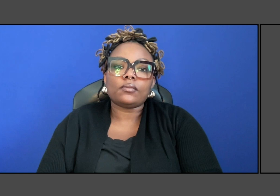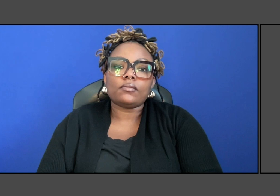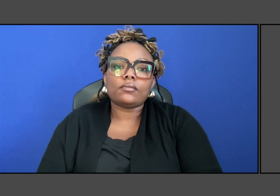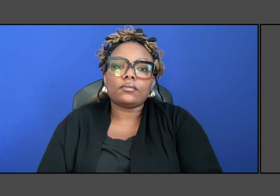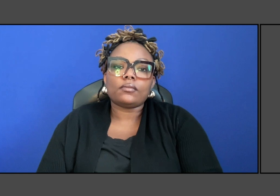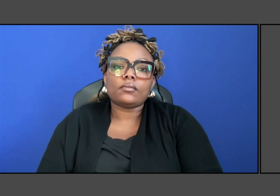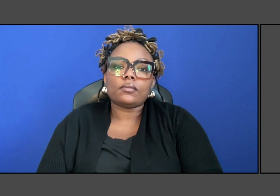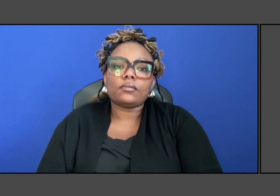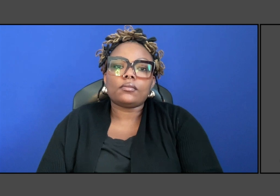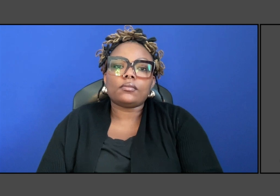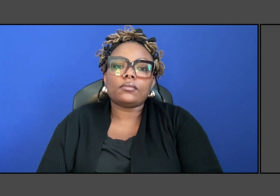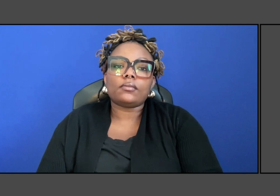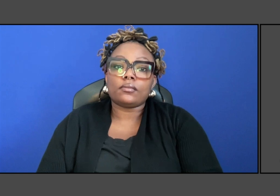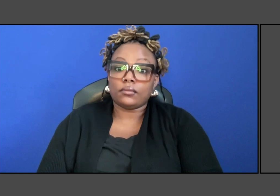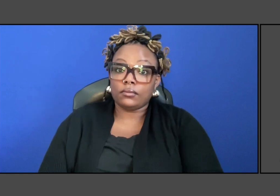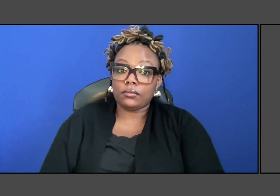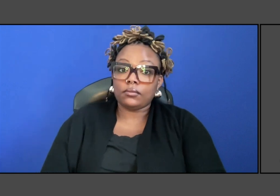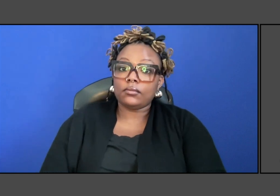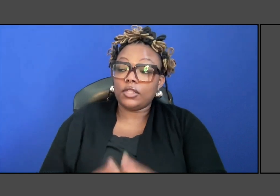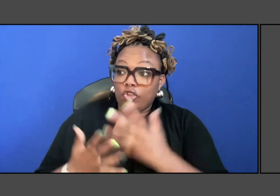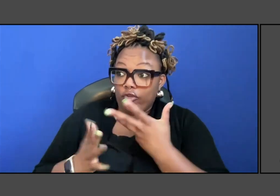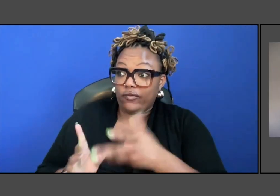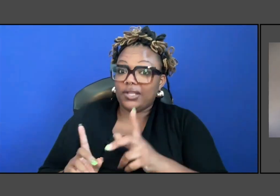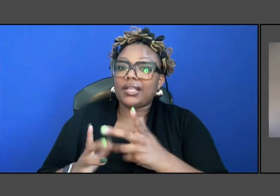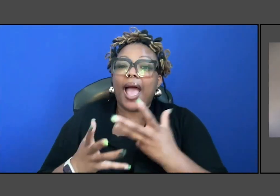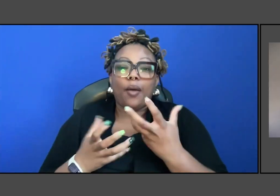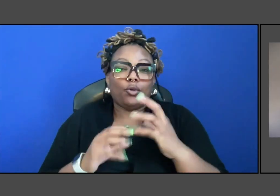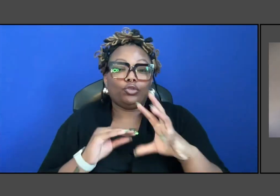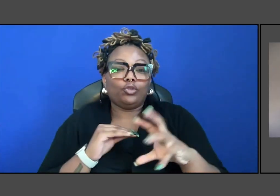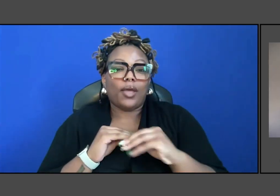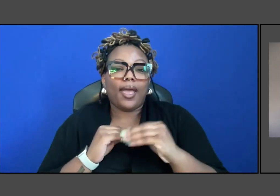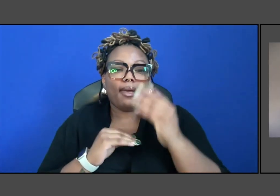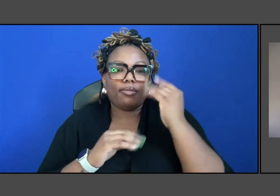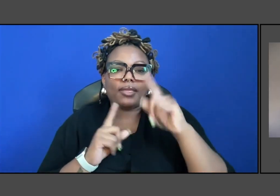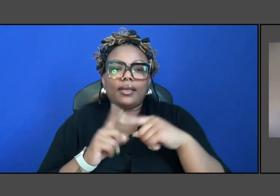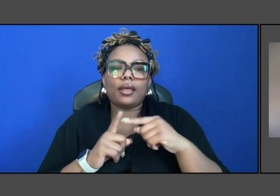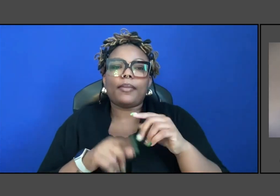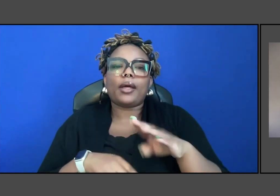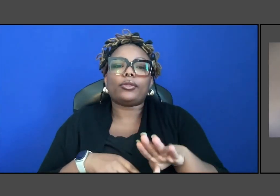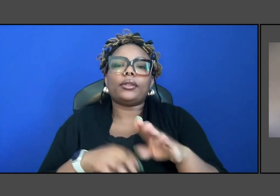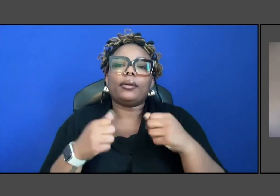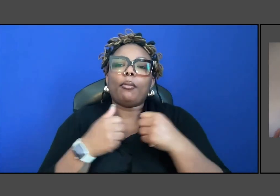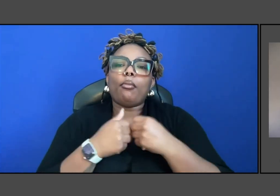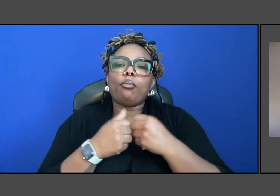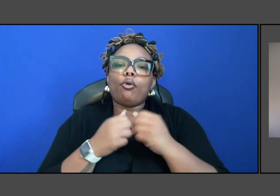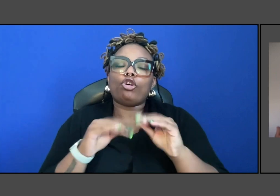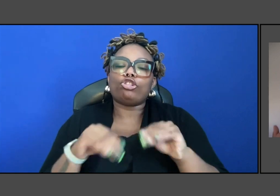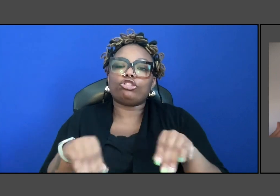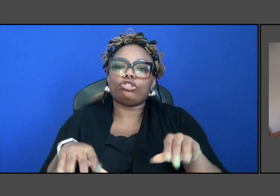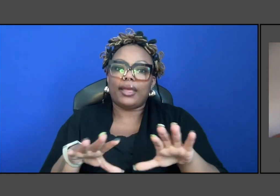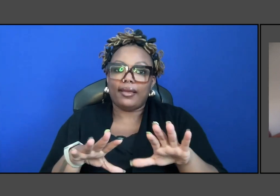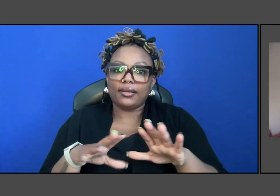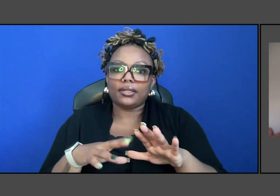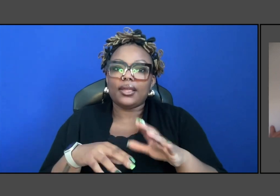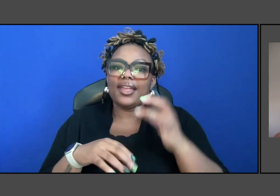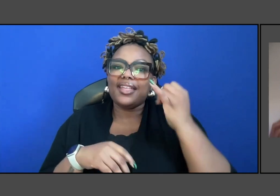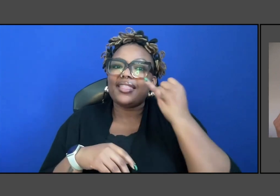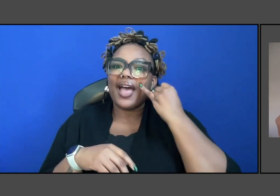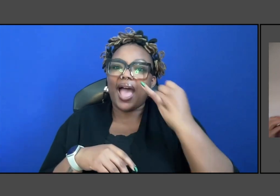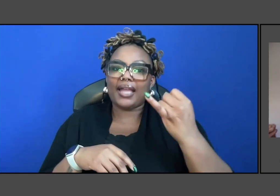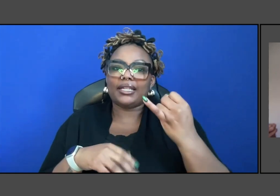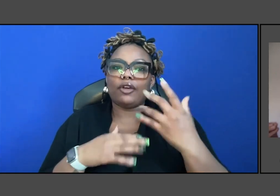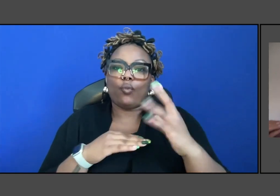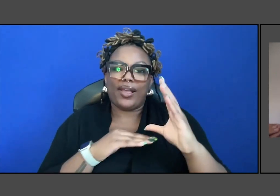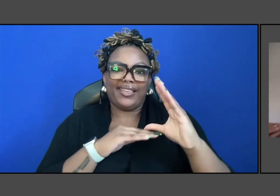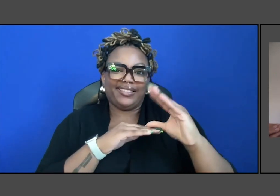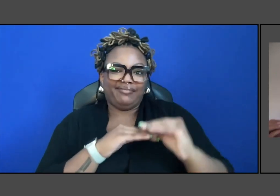to that. I feel like thinking about the borderlands, I think that the idea of what gets flattened is